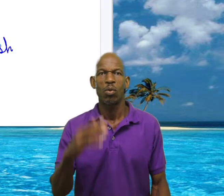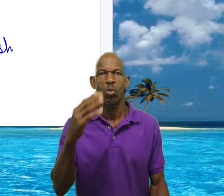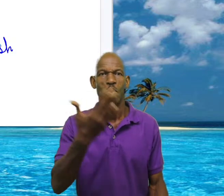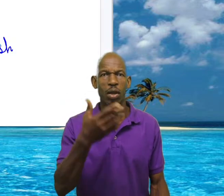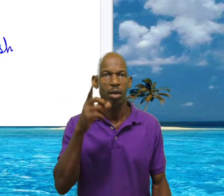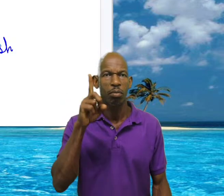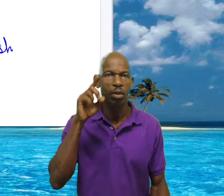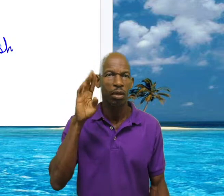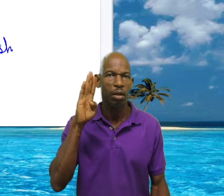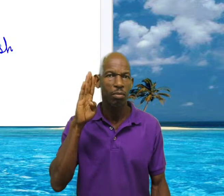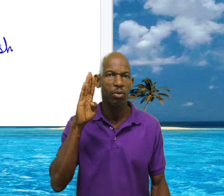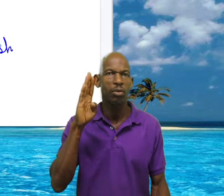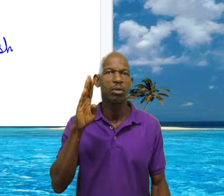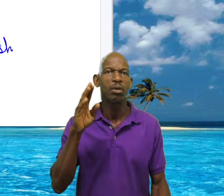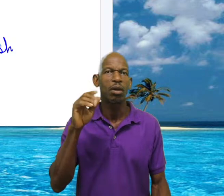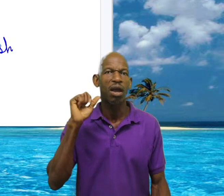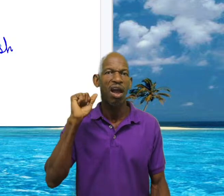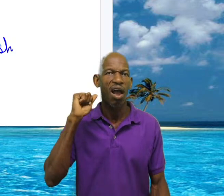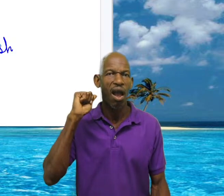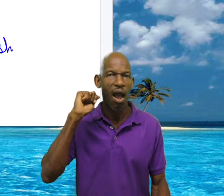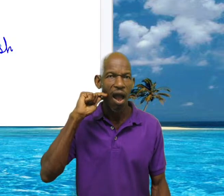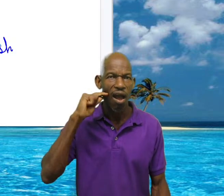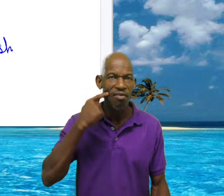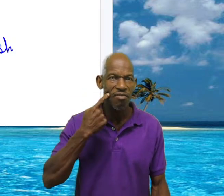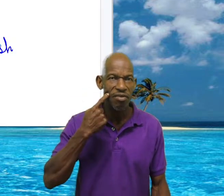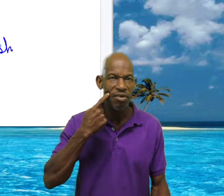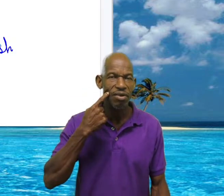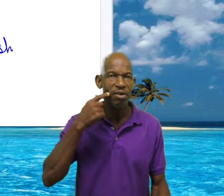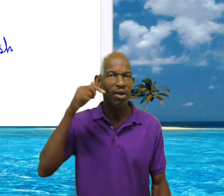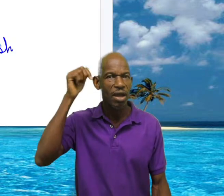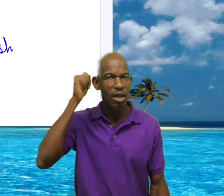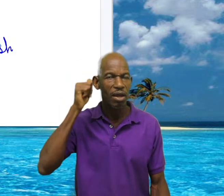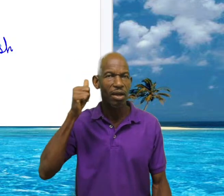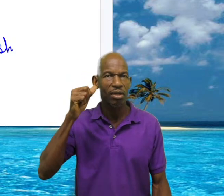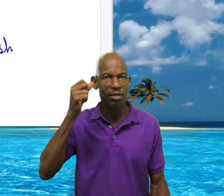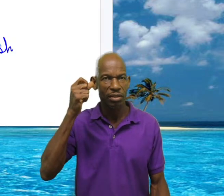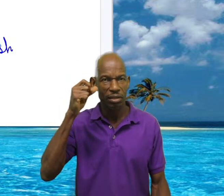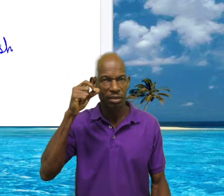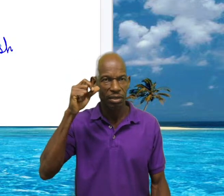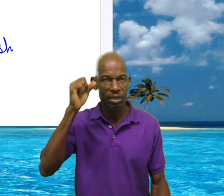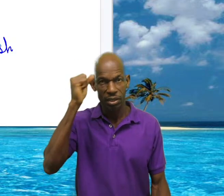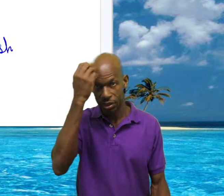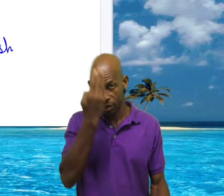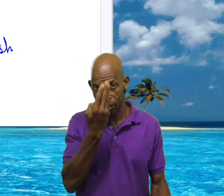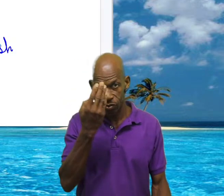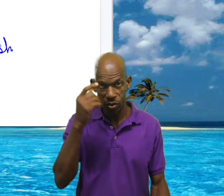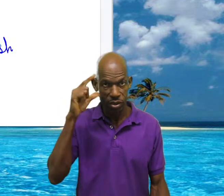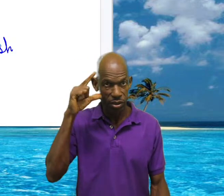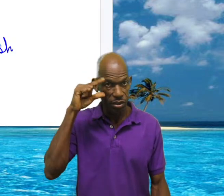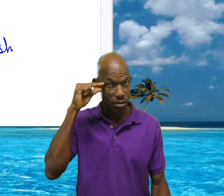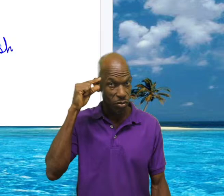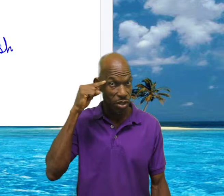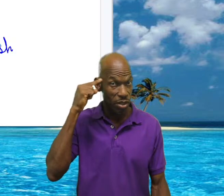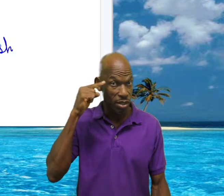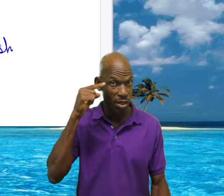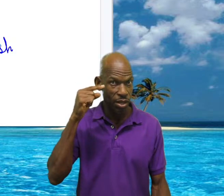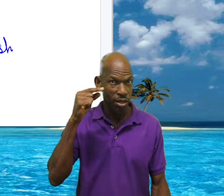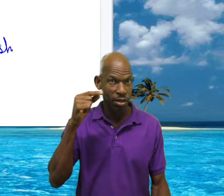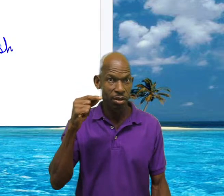Salwin, Avril, Adana, Sabriki. So those are the people live with us online, and I know some persons might be